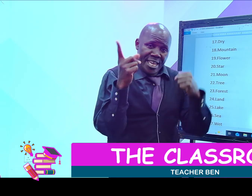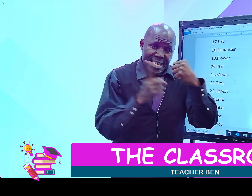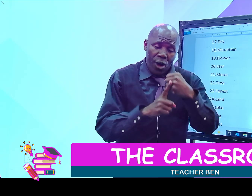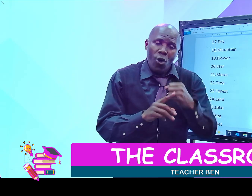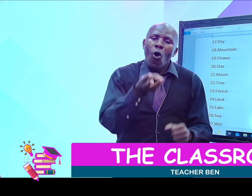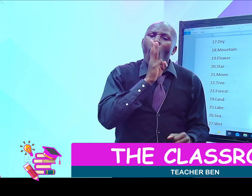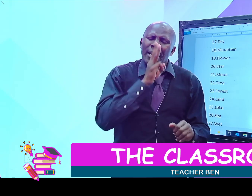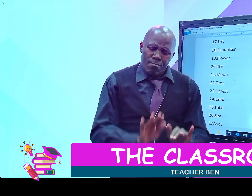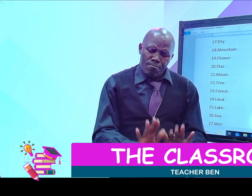26,